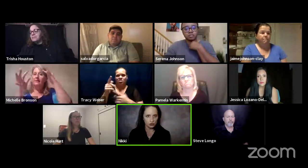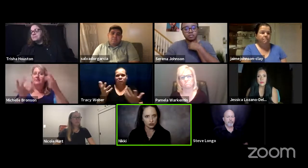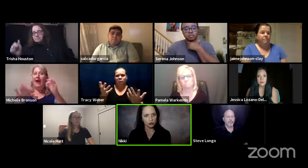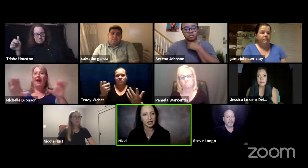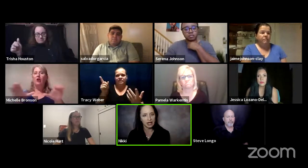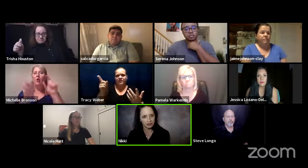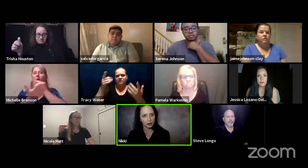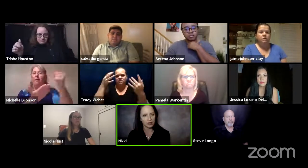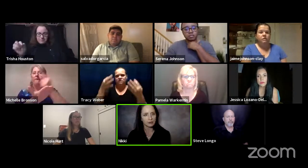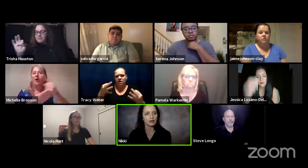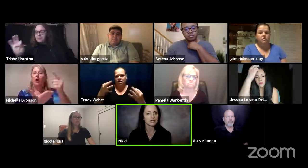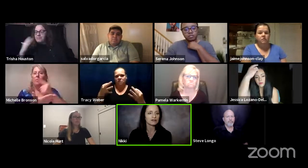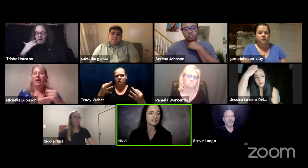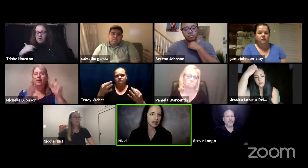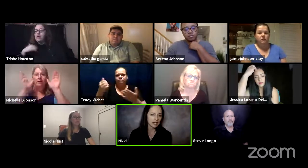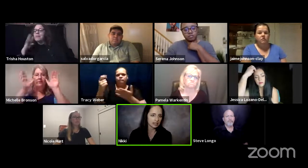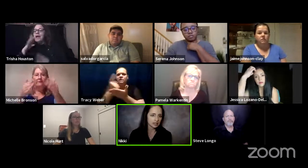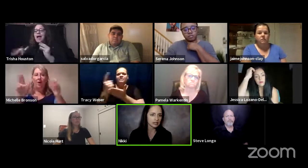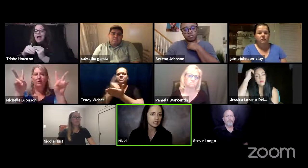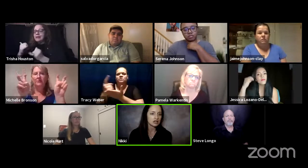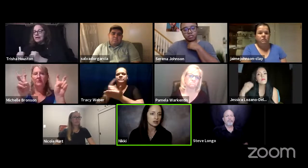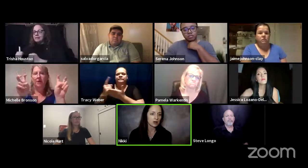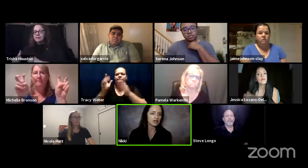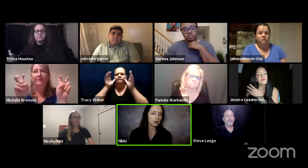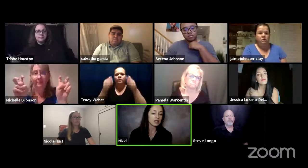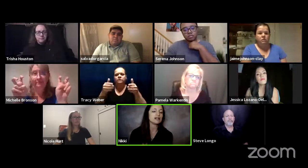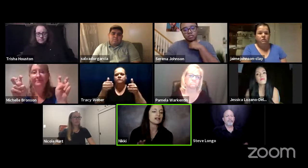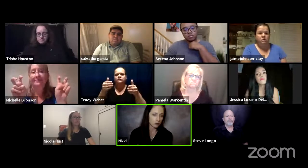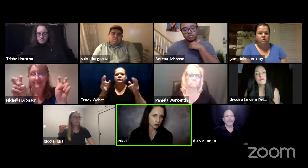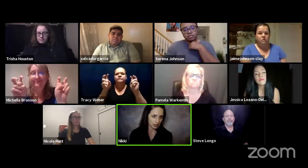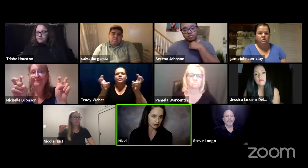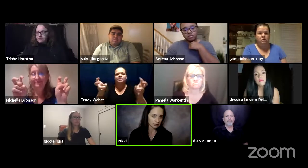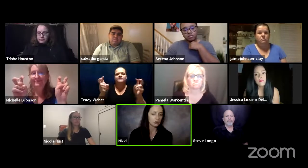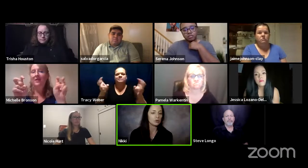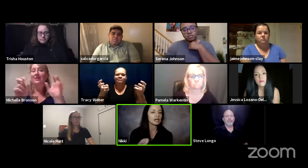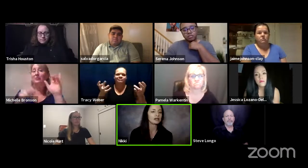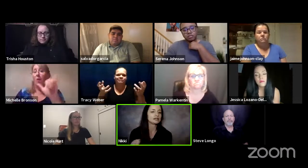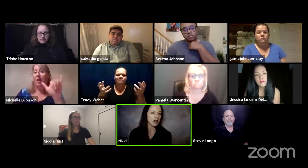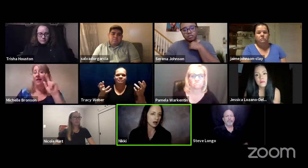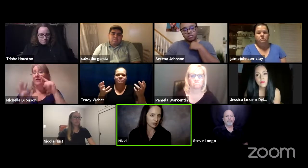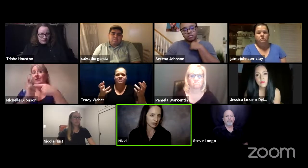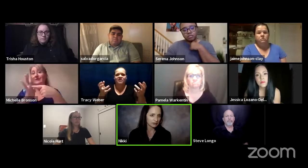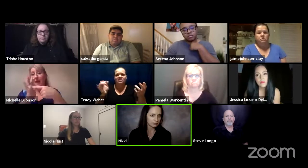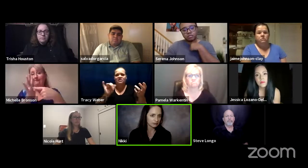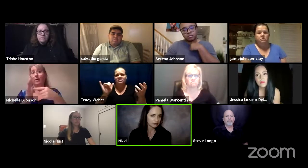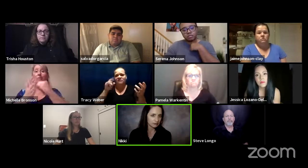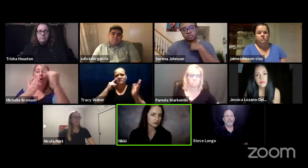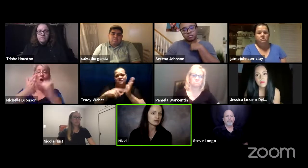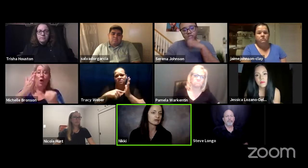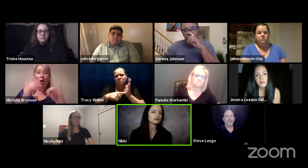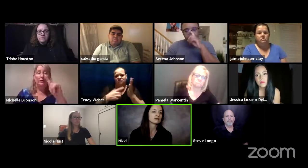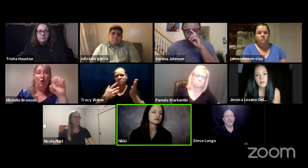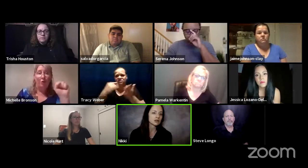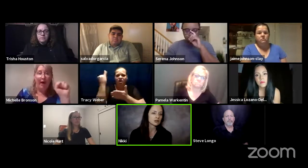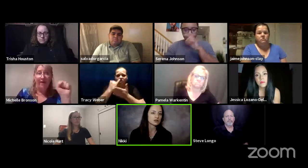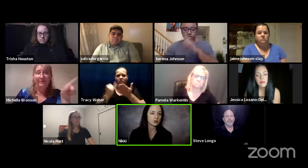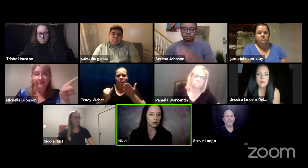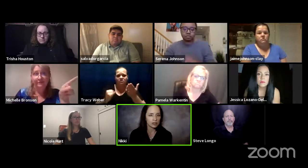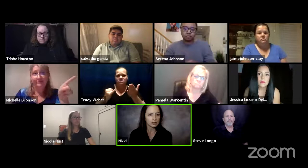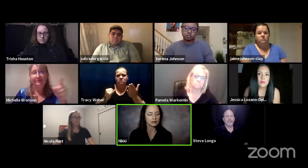virtual platform, they have decided to have a weekly focus, like a weekly topic. So one week it